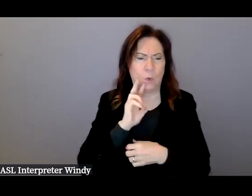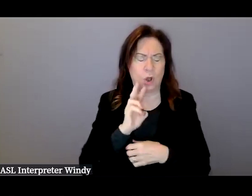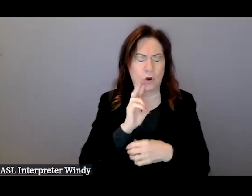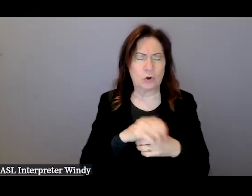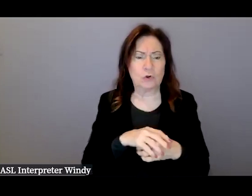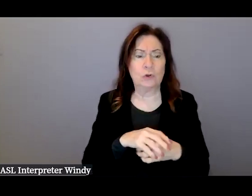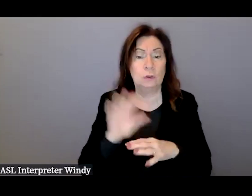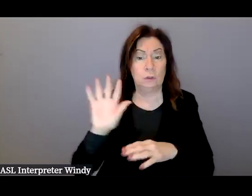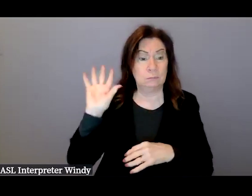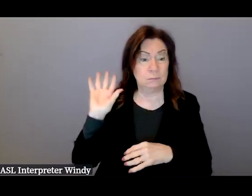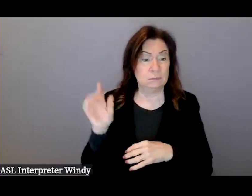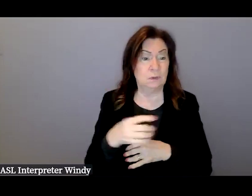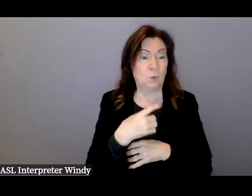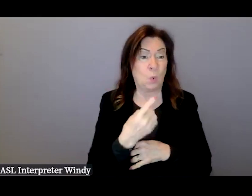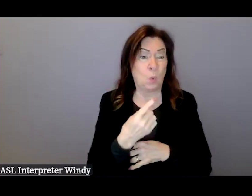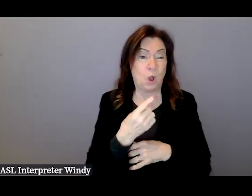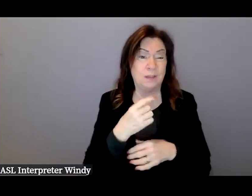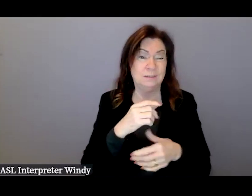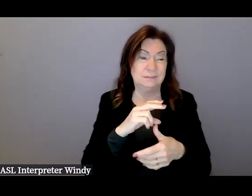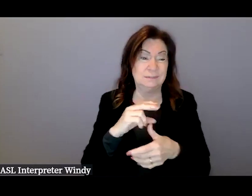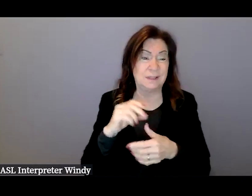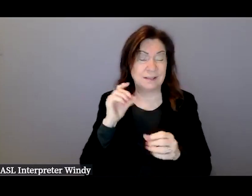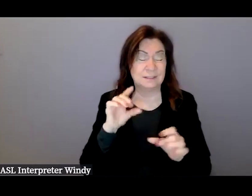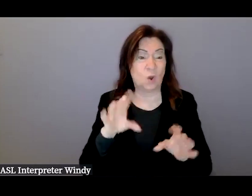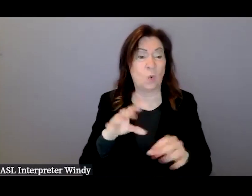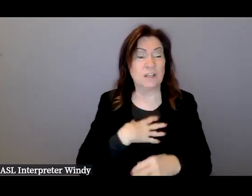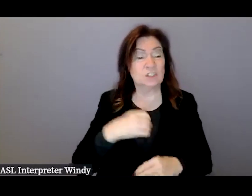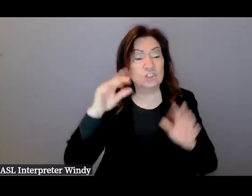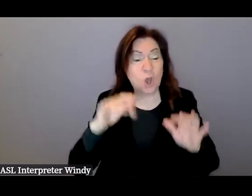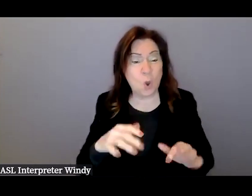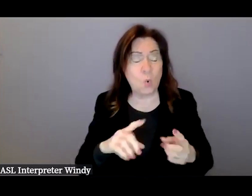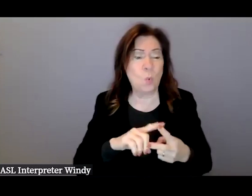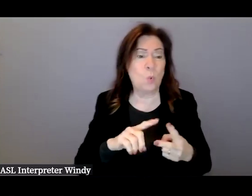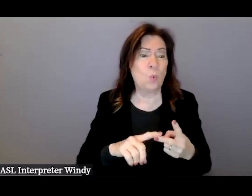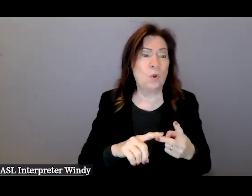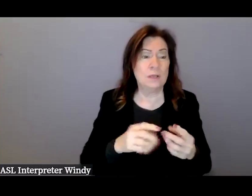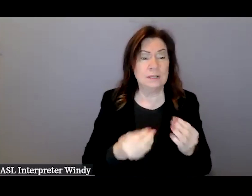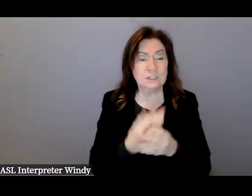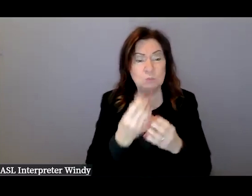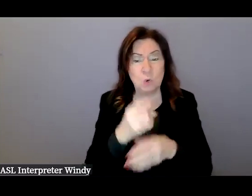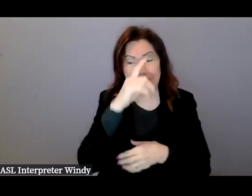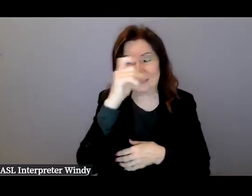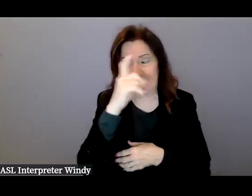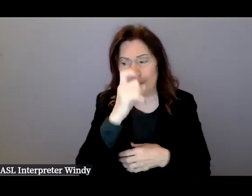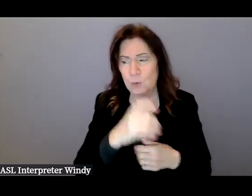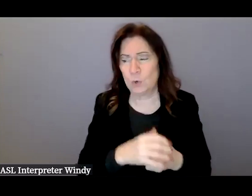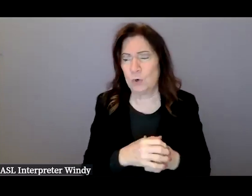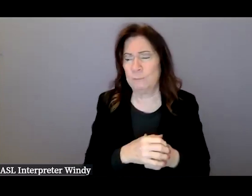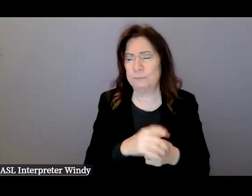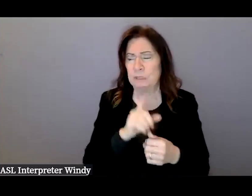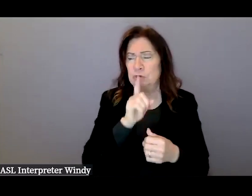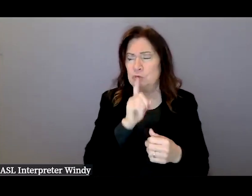we are one weather event like a blowing snowstorm, or as we get into the spring and summer months, a super